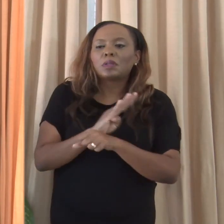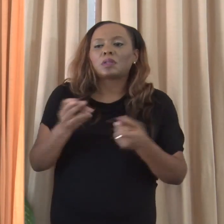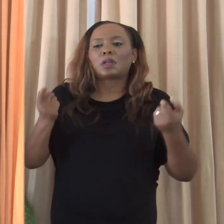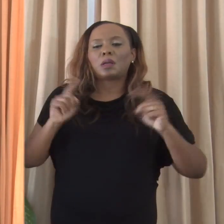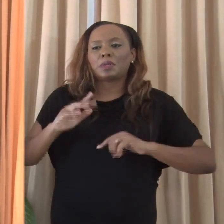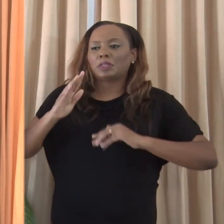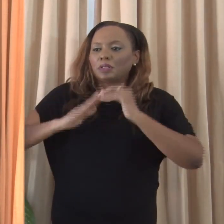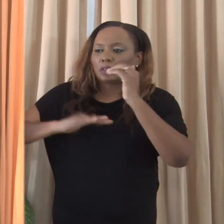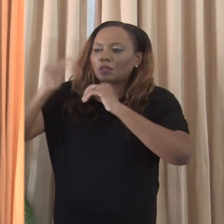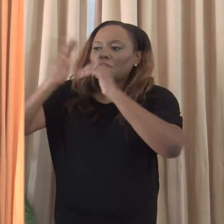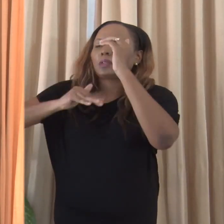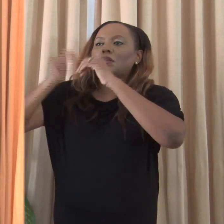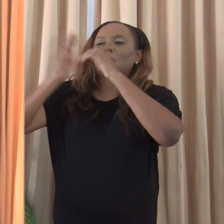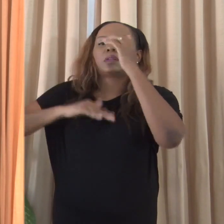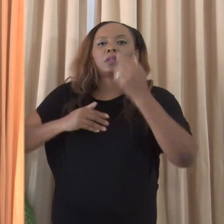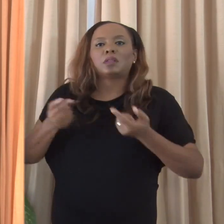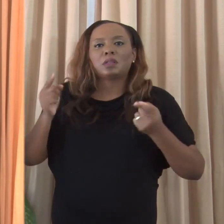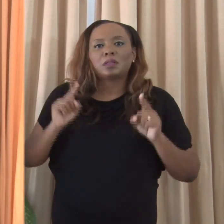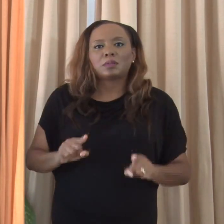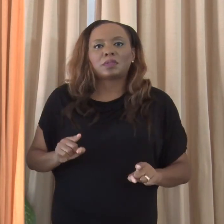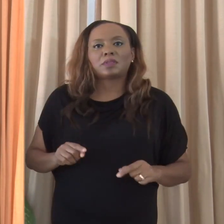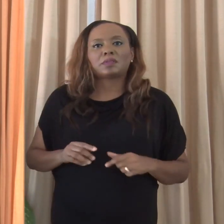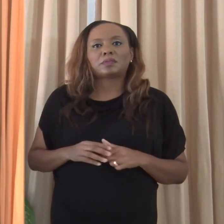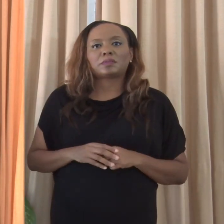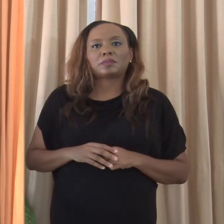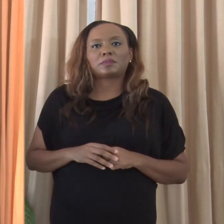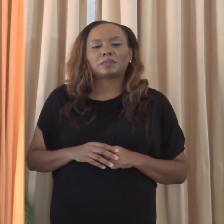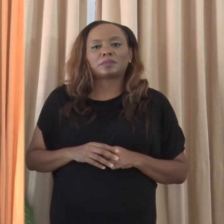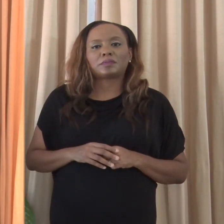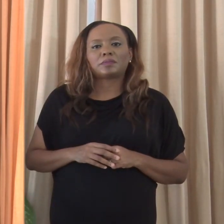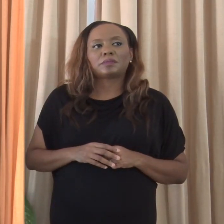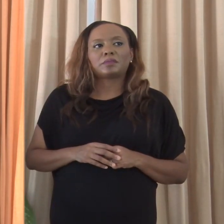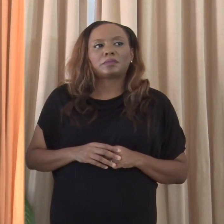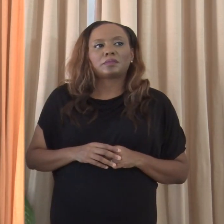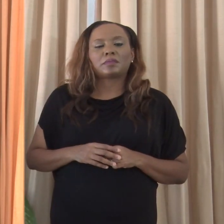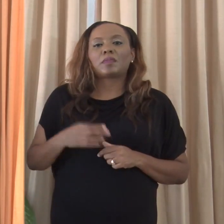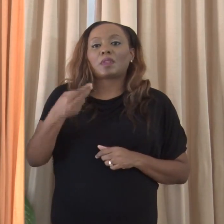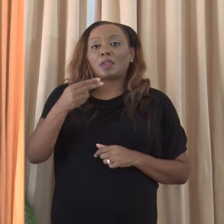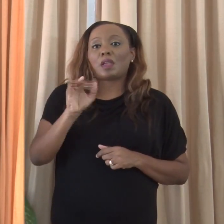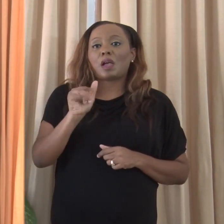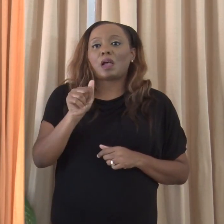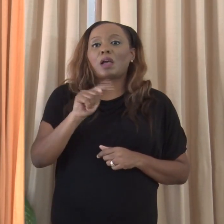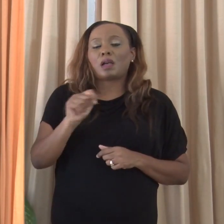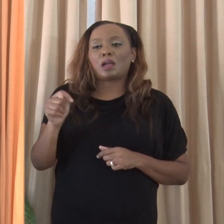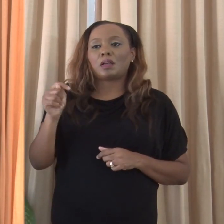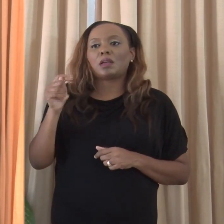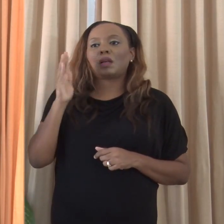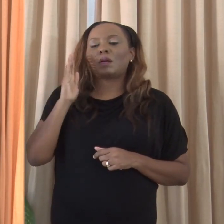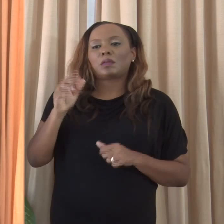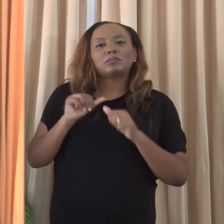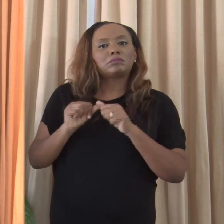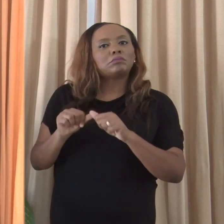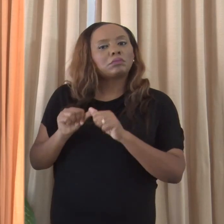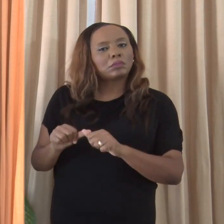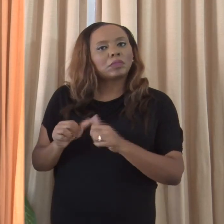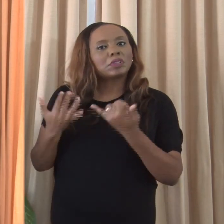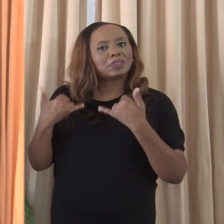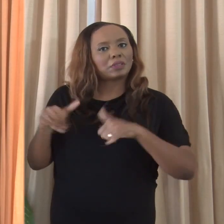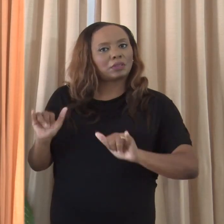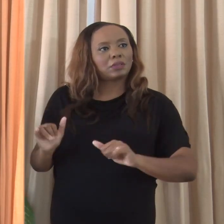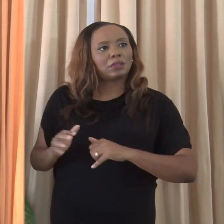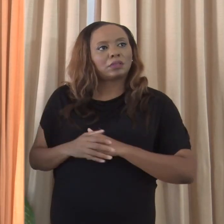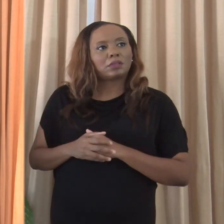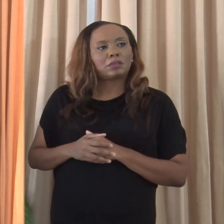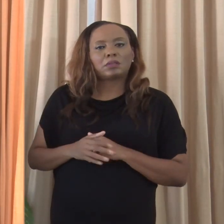activity to still take place. And yes, the Hyatt has been named as one of them. My understanding is that there are no